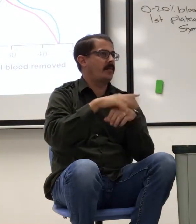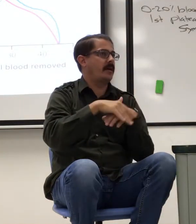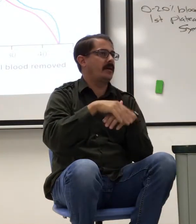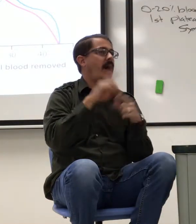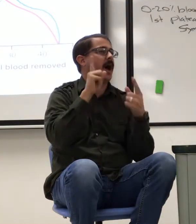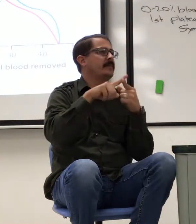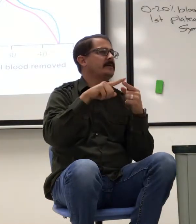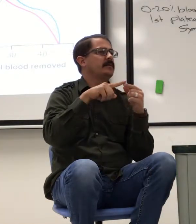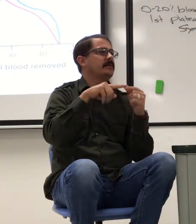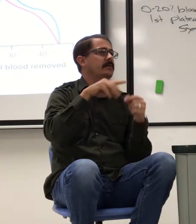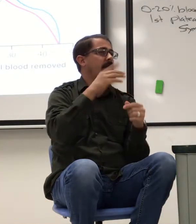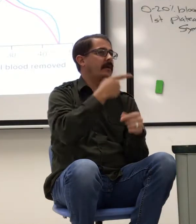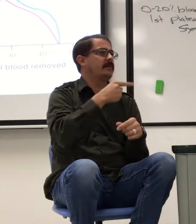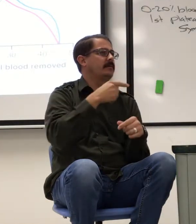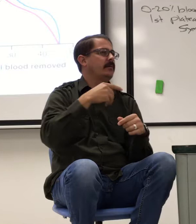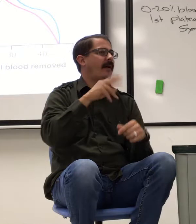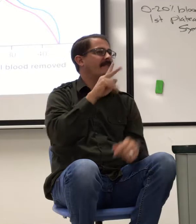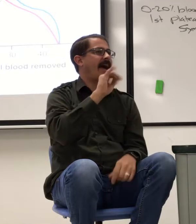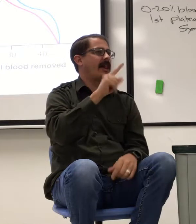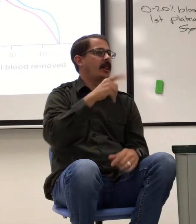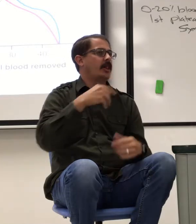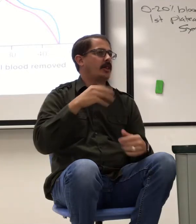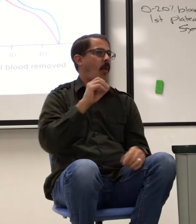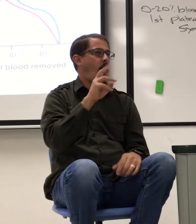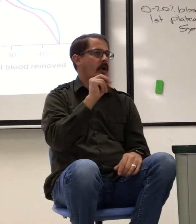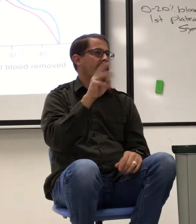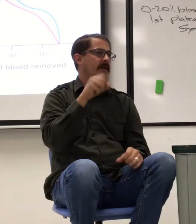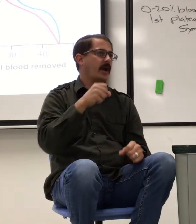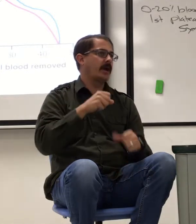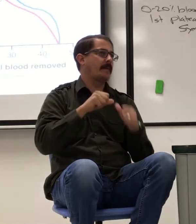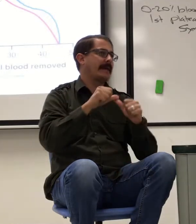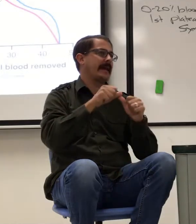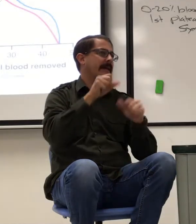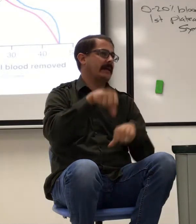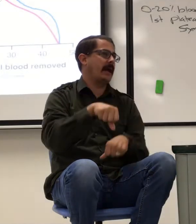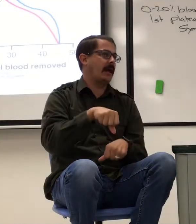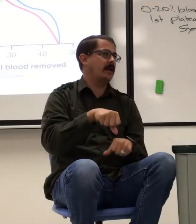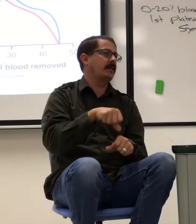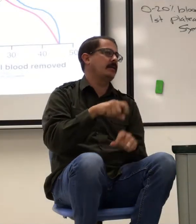to your vital organs at least. So from here,